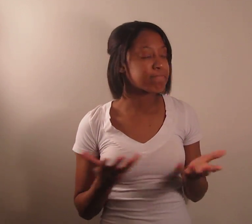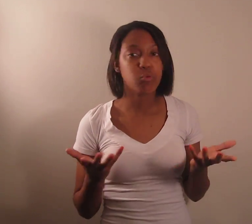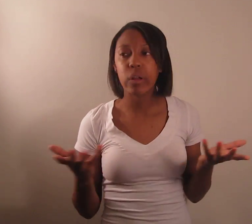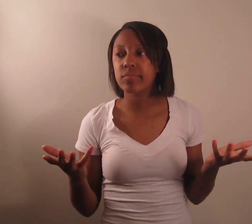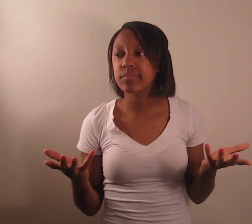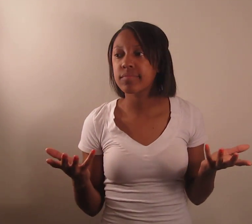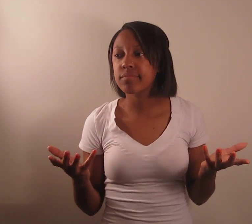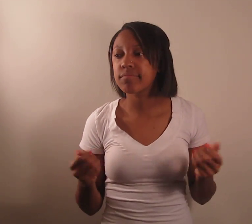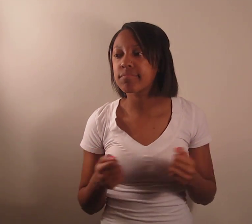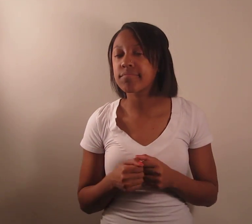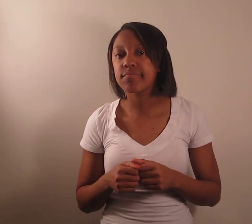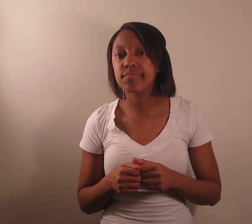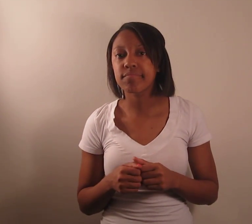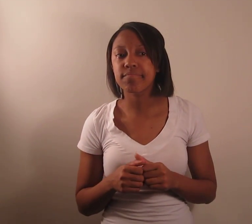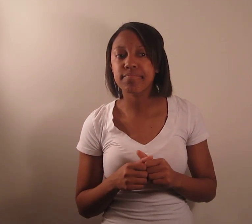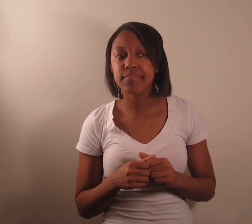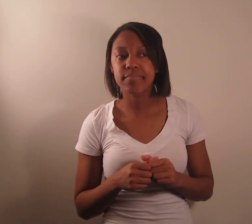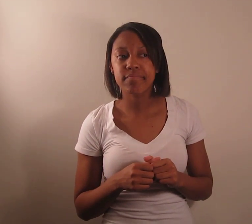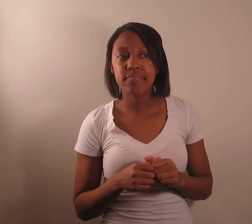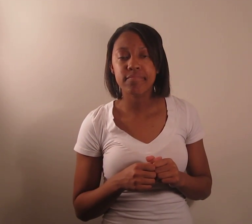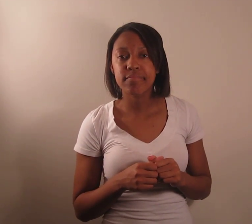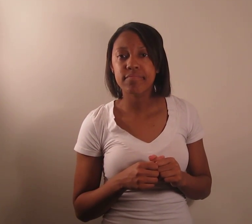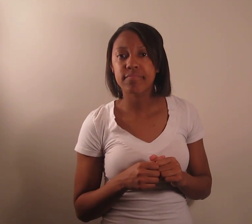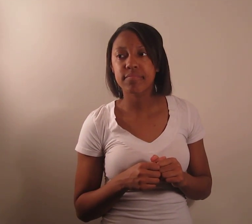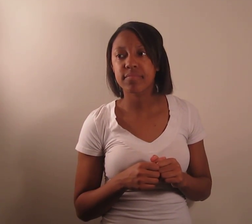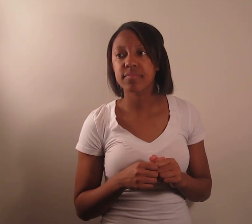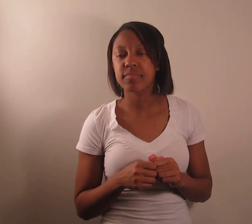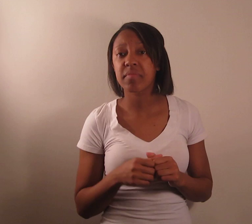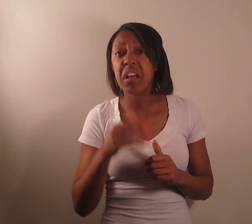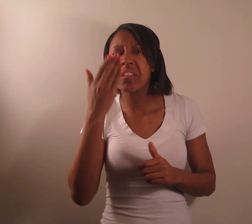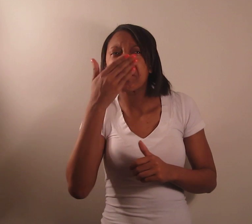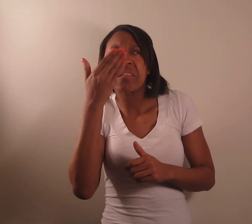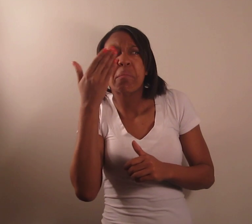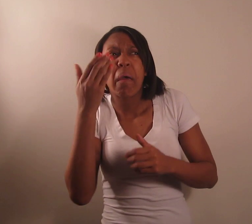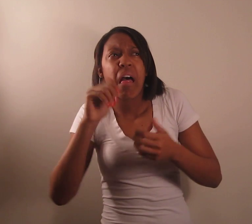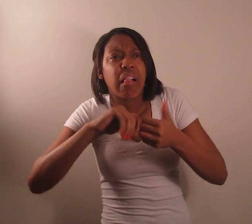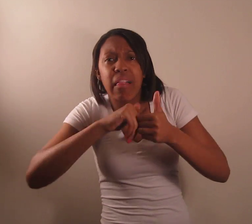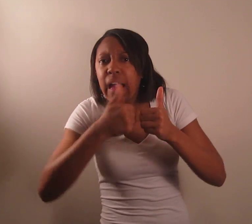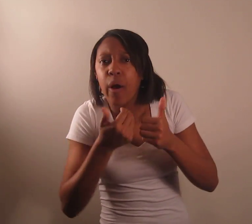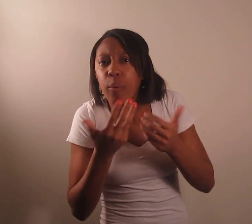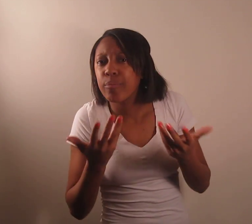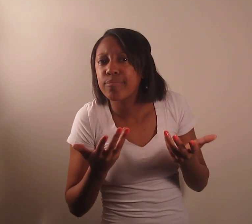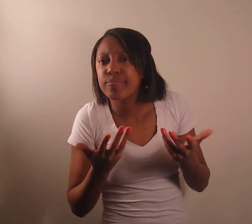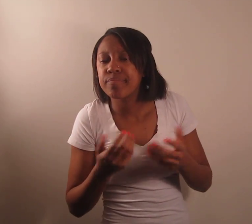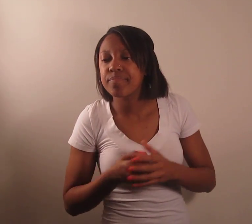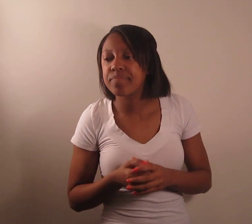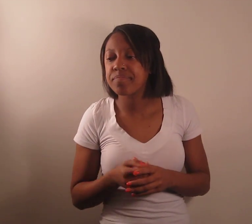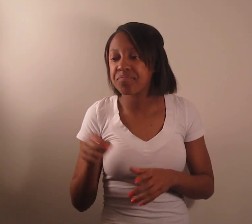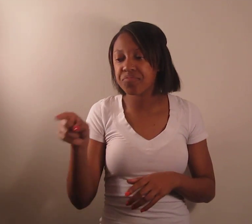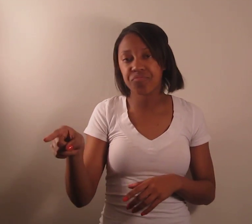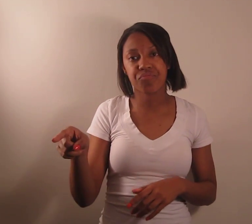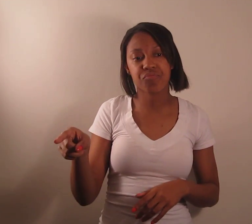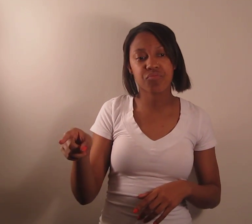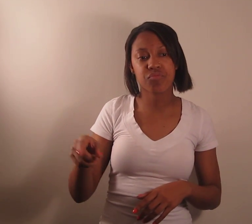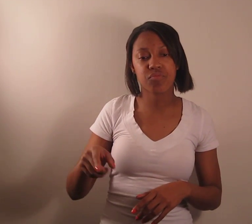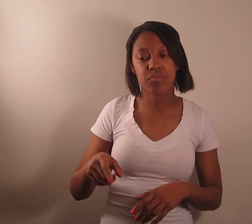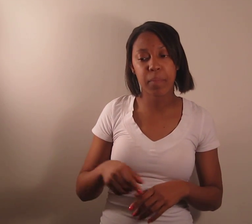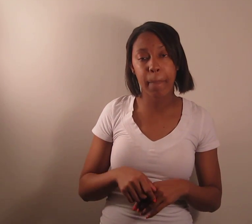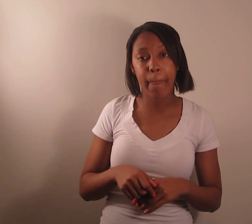That you've talked about, and what do you think it should smell like? Nancy. Okay, if it was toothpaste,